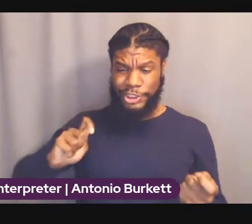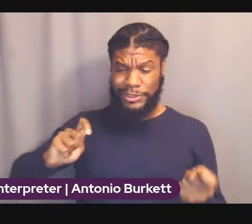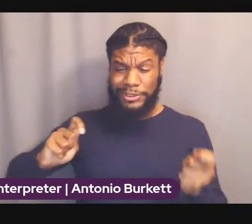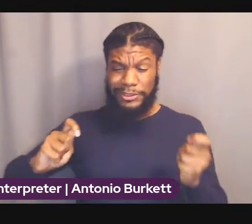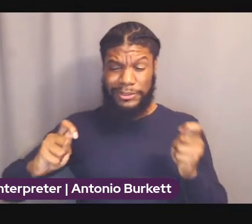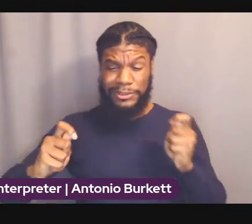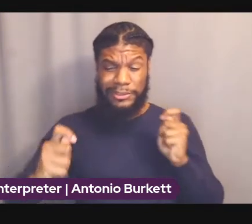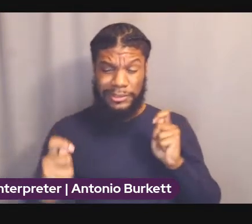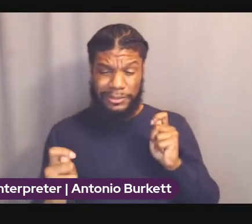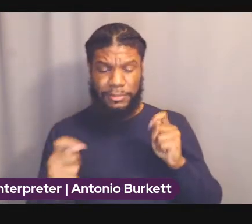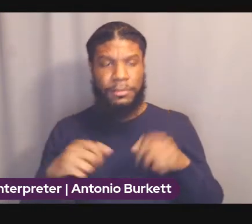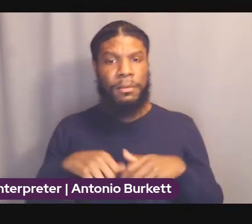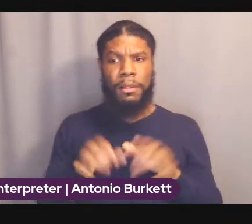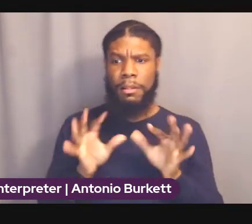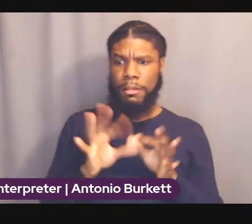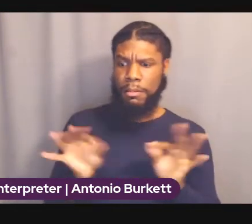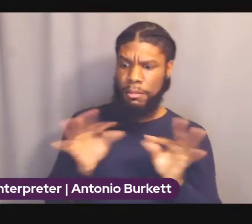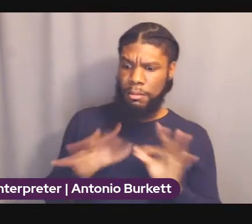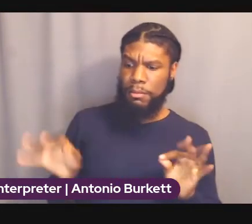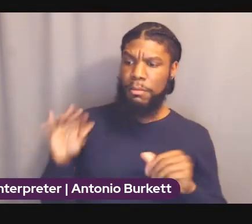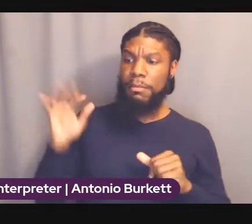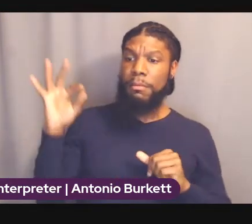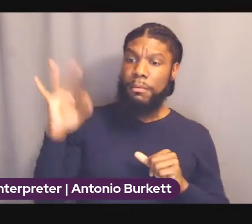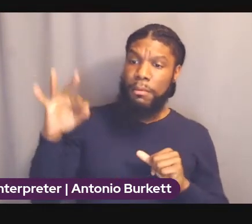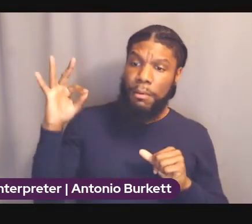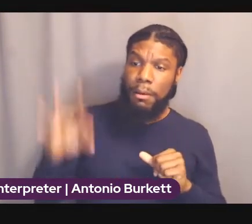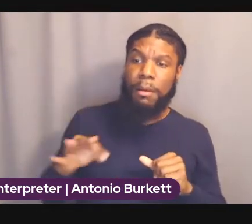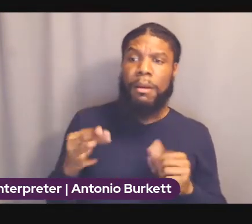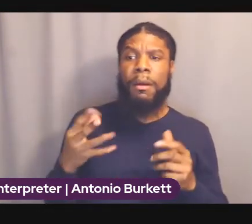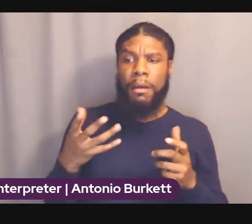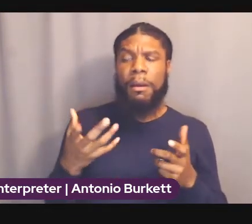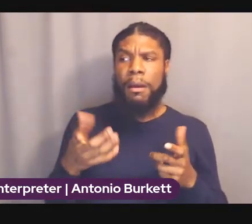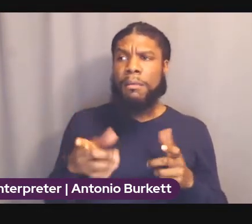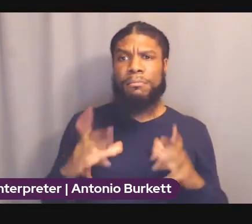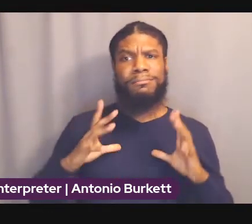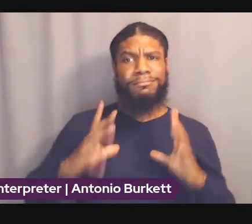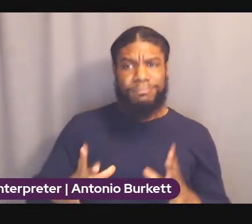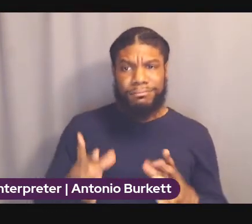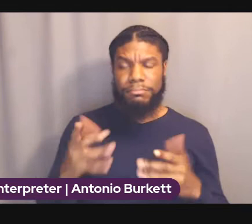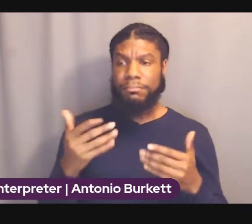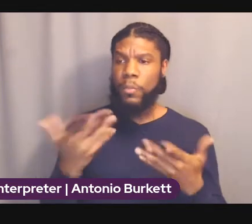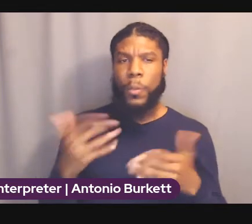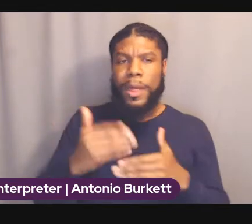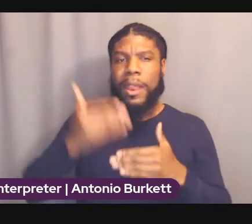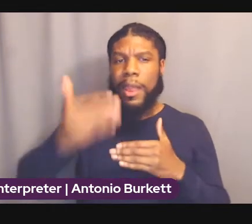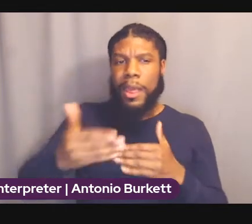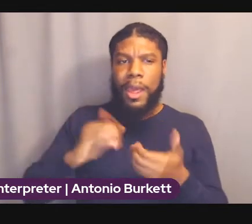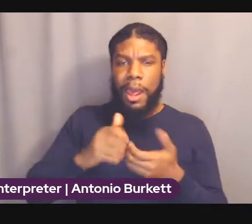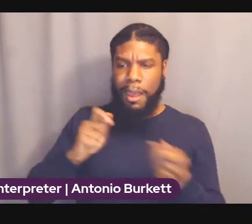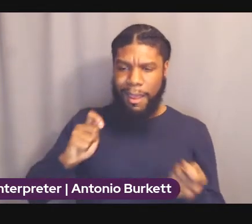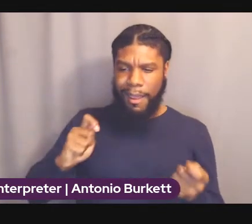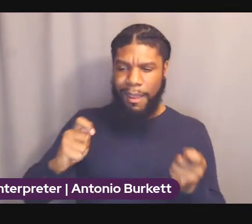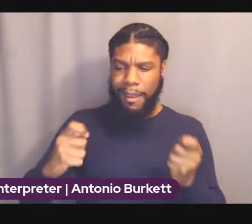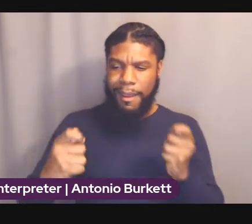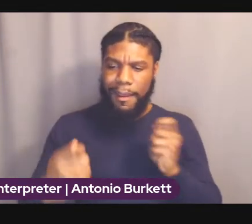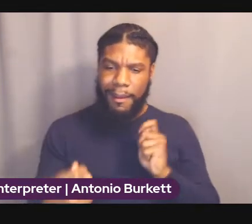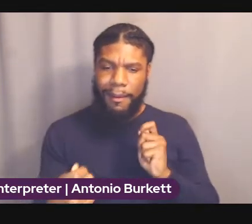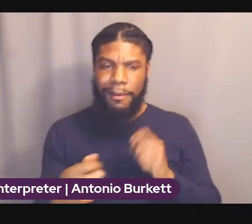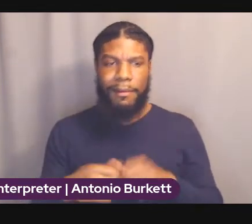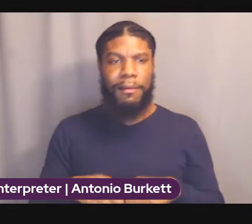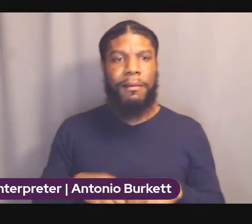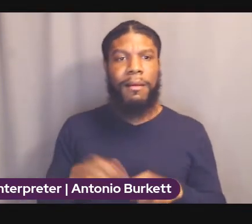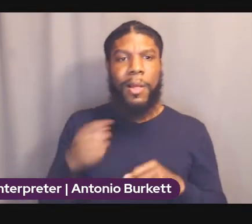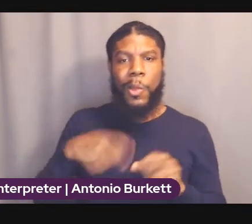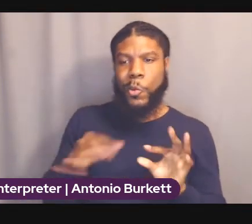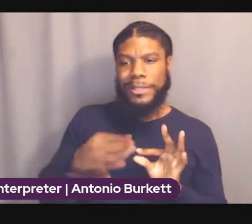the church, the cliches and nomenclatures of the church, the cool sayings of